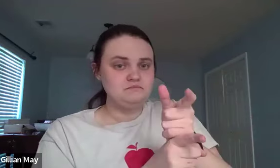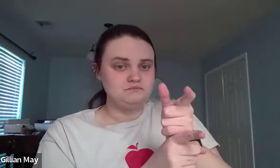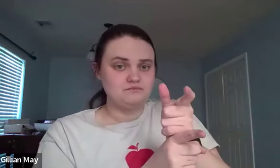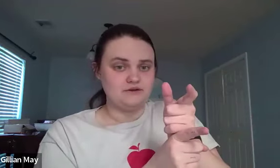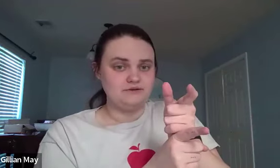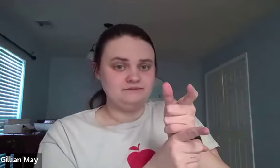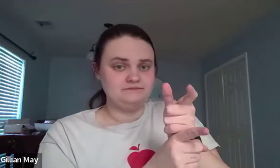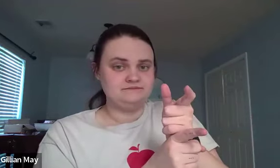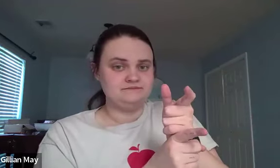brother,